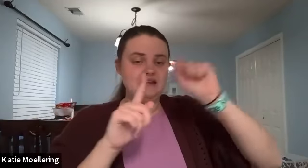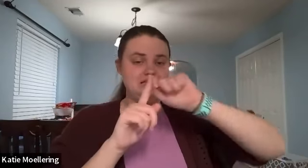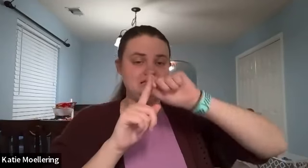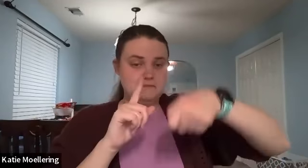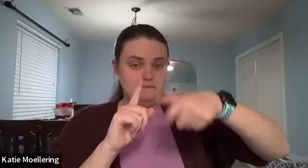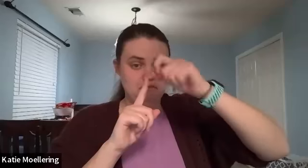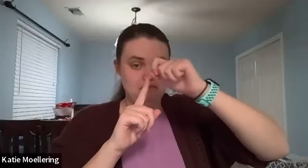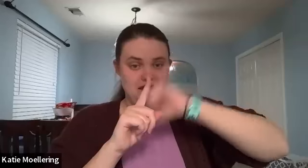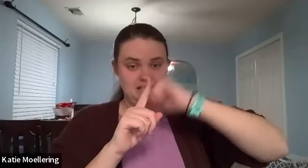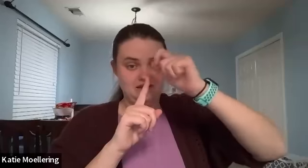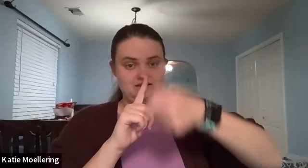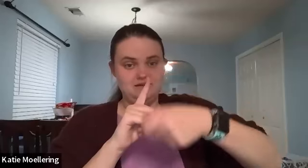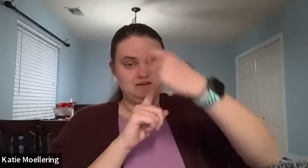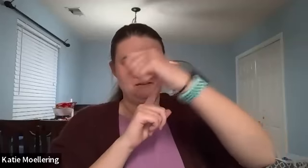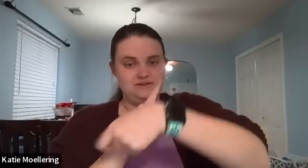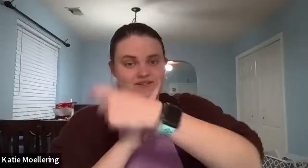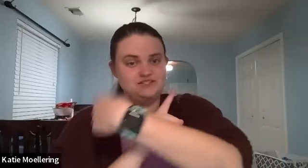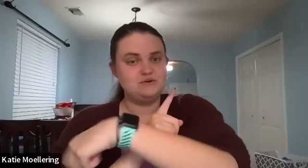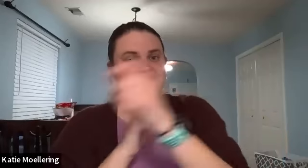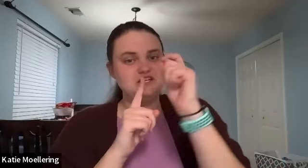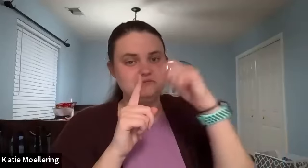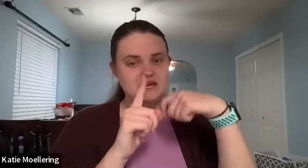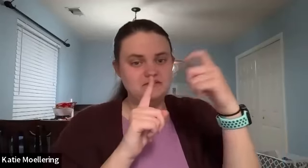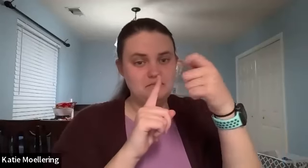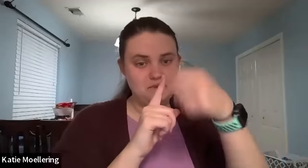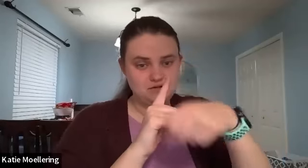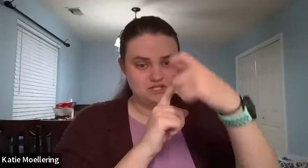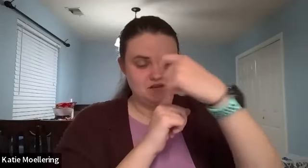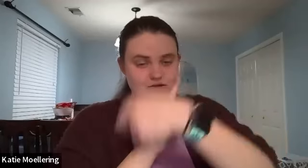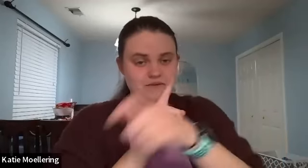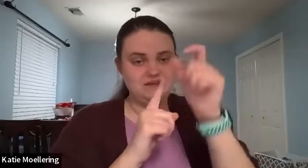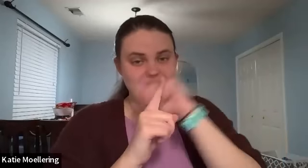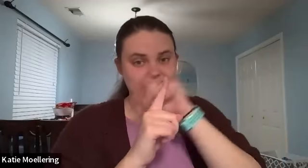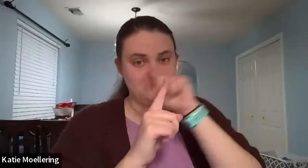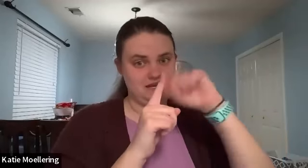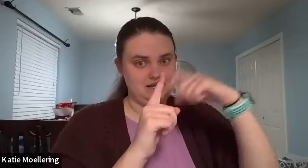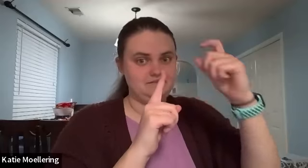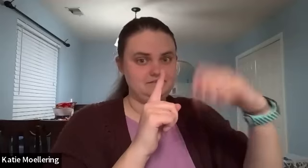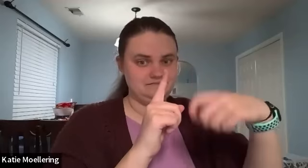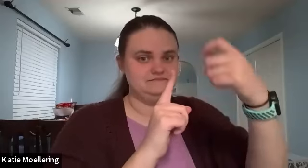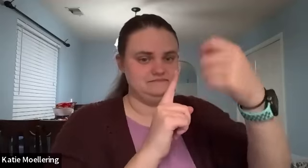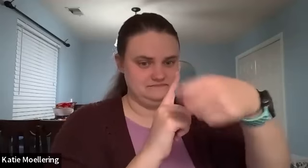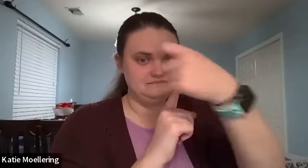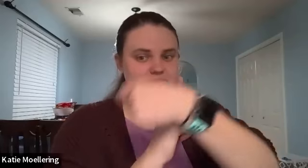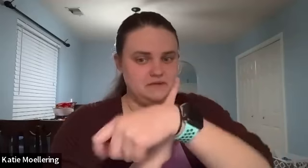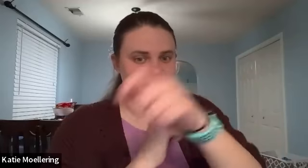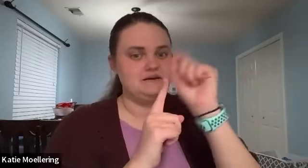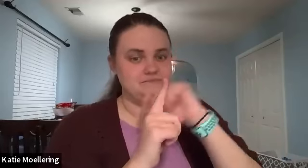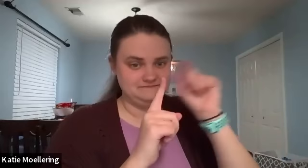is banana. So it's like you make the motion of you're peeling a banana. Banana.